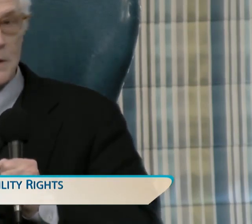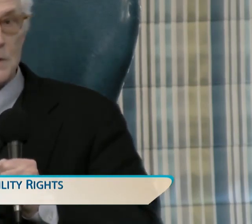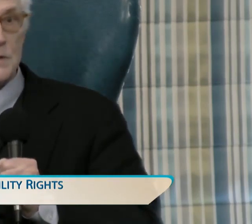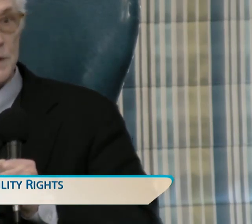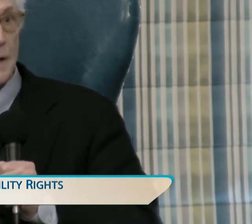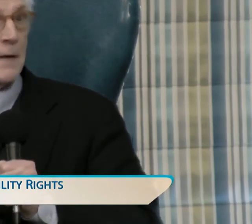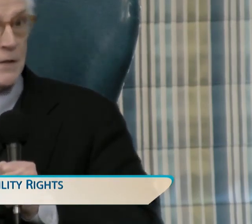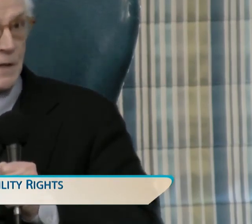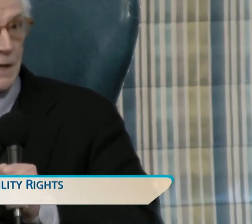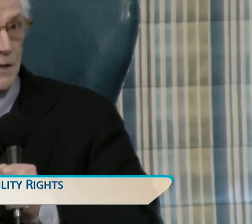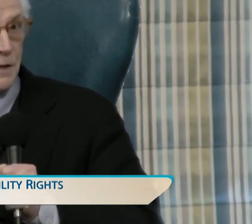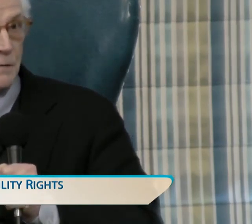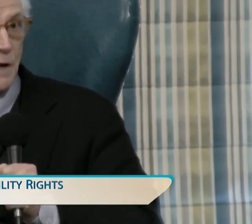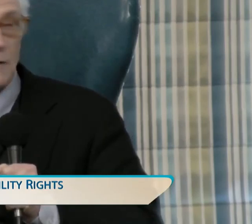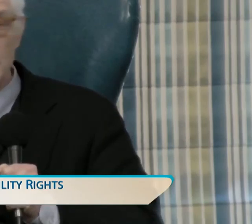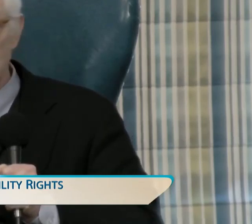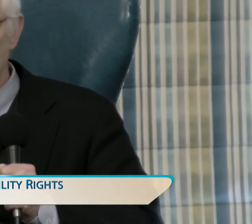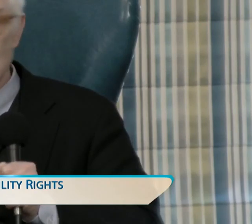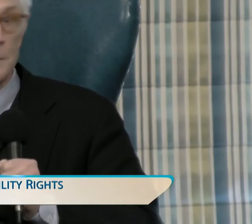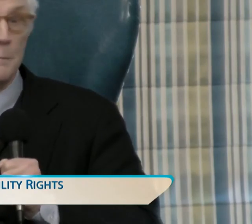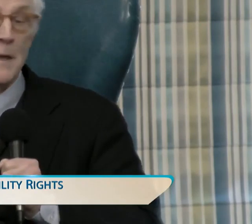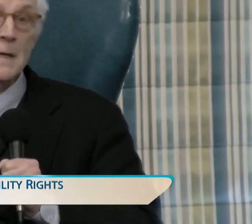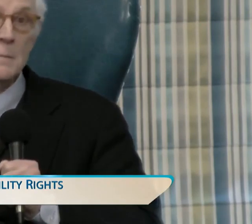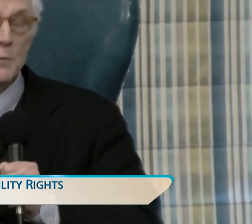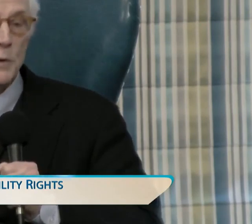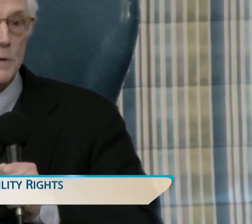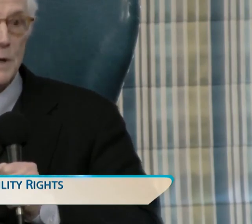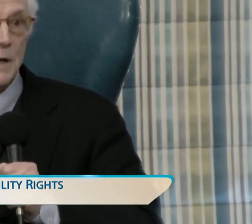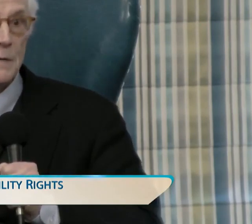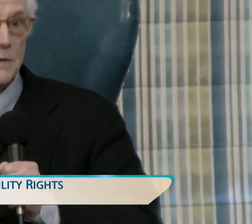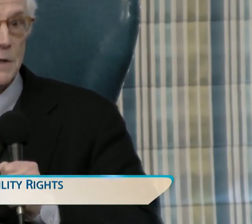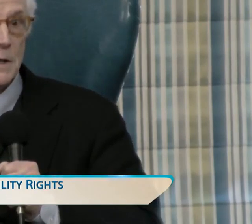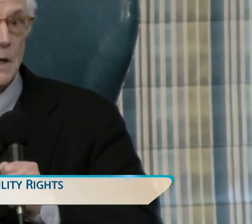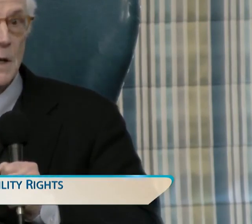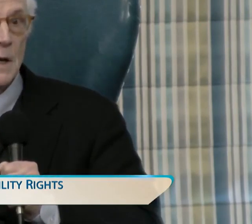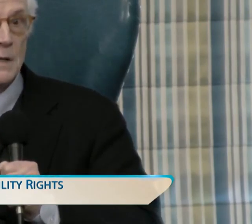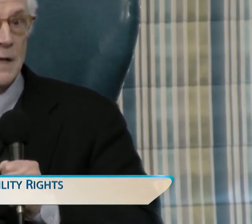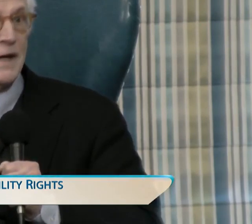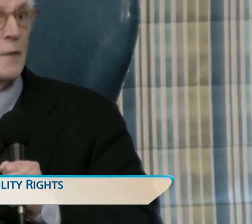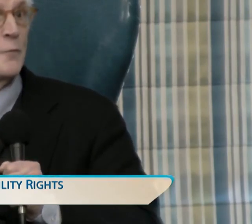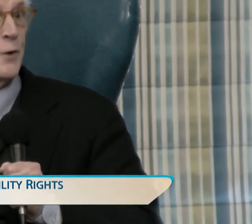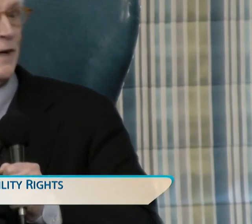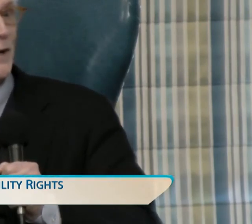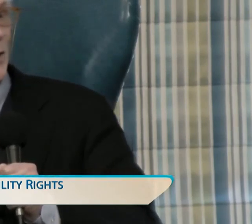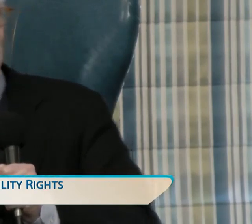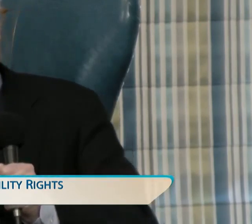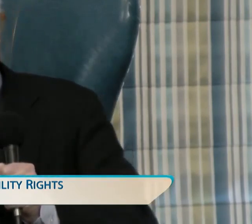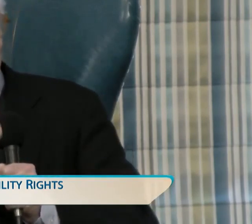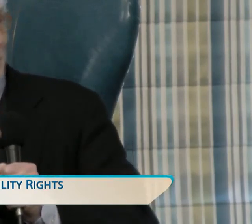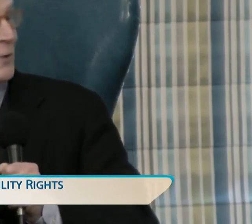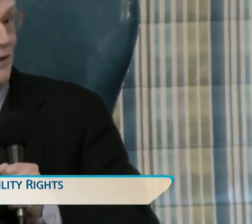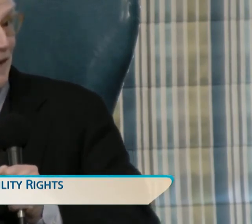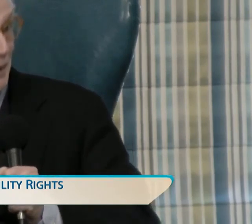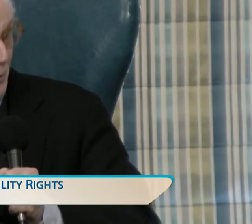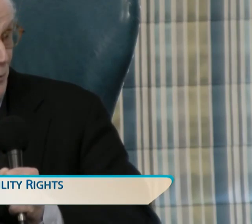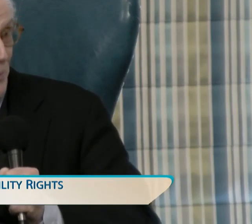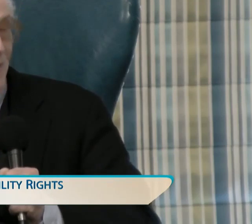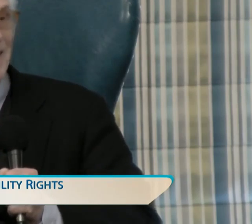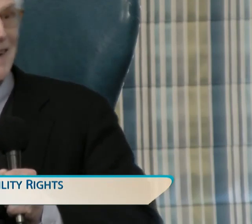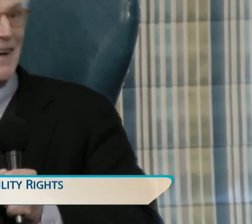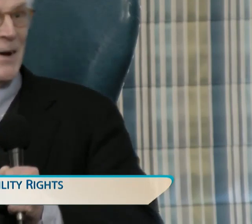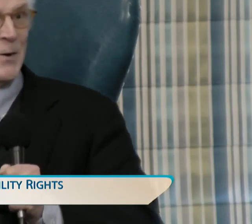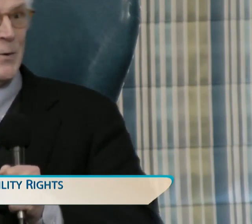difficult because there's a lot of education involved, but many employers that I've seen take comfort in knowing that there's a person like